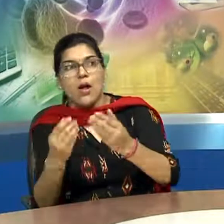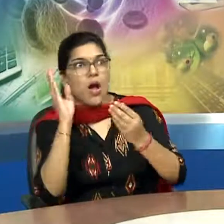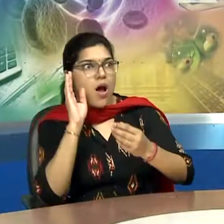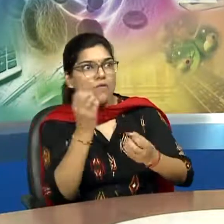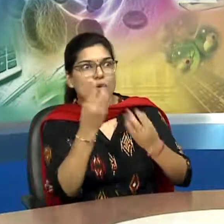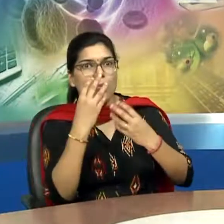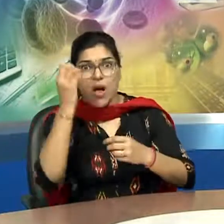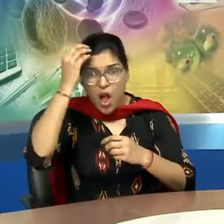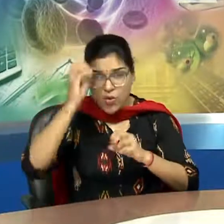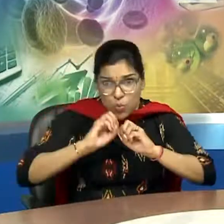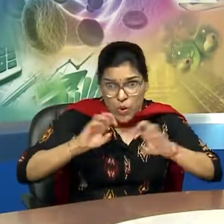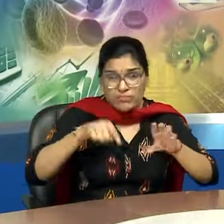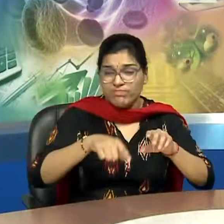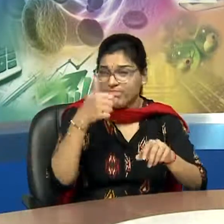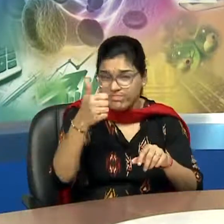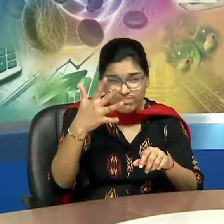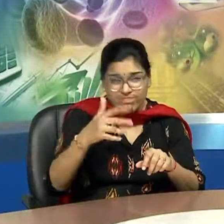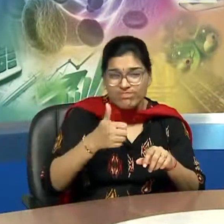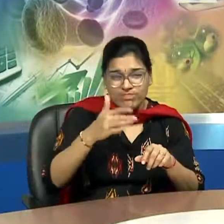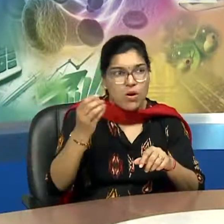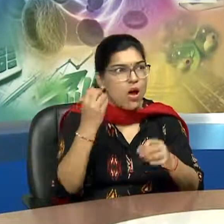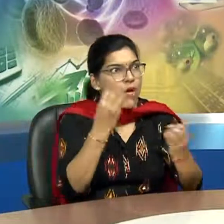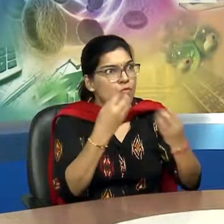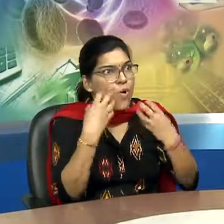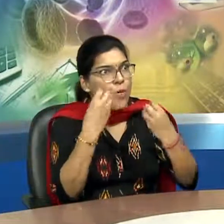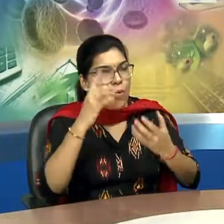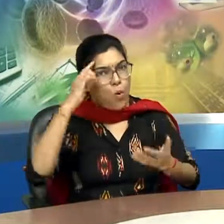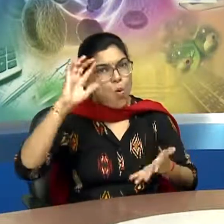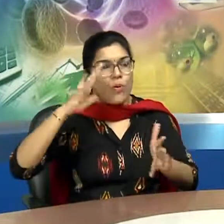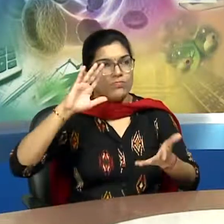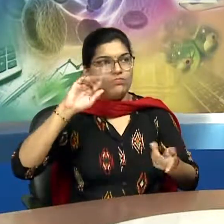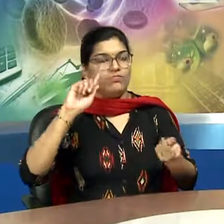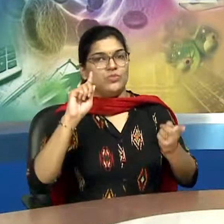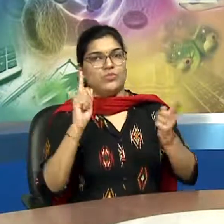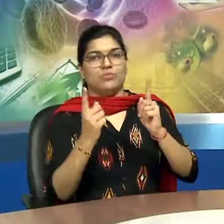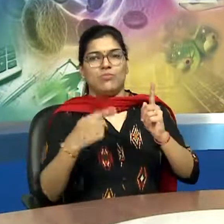he sent a message to all the